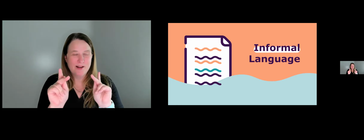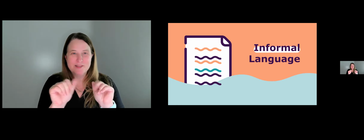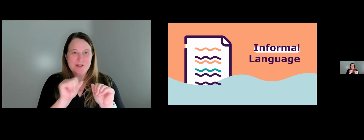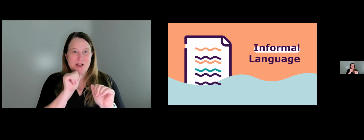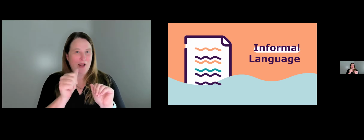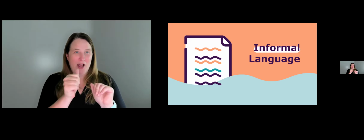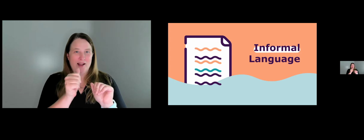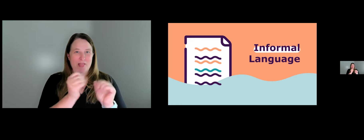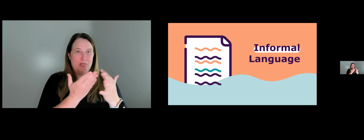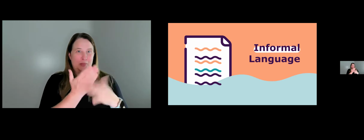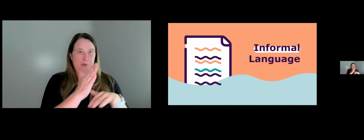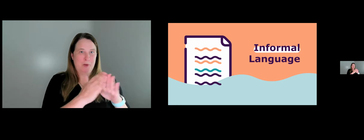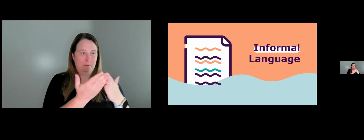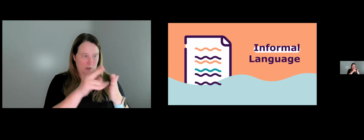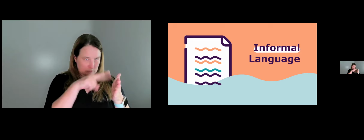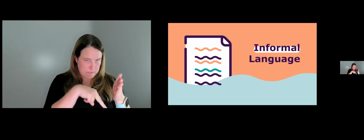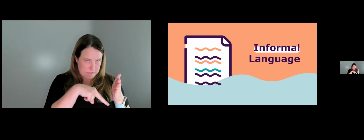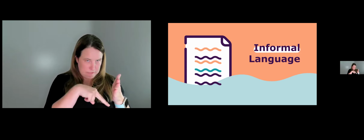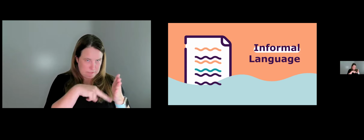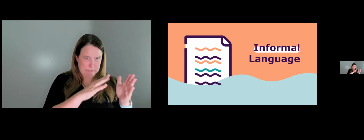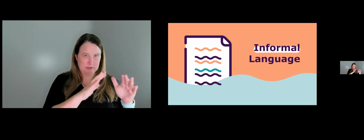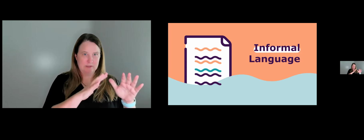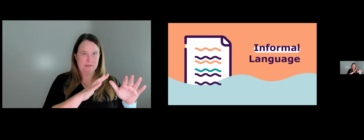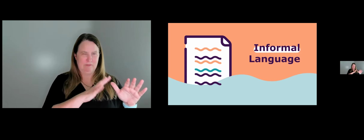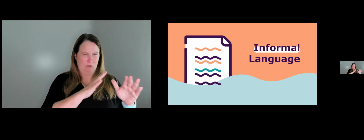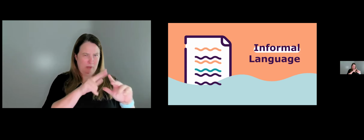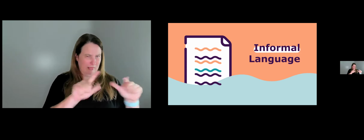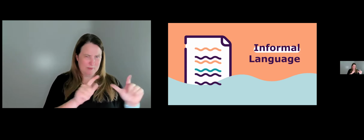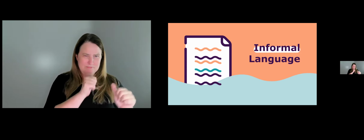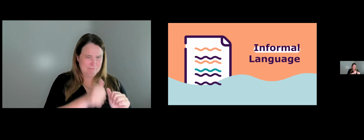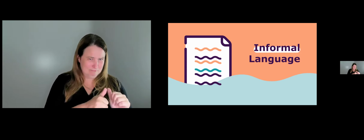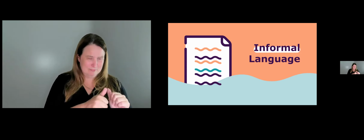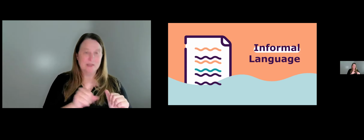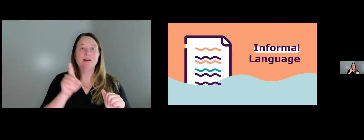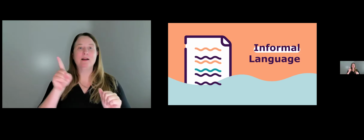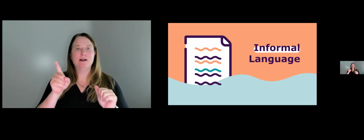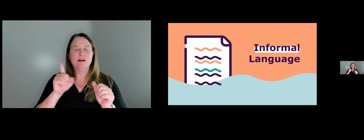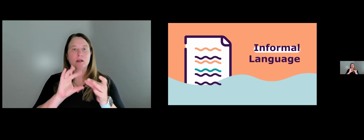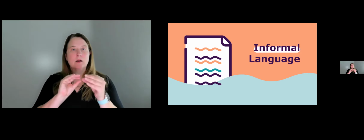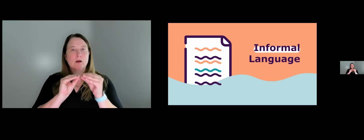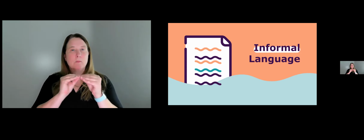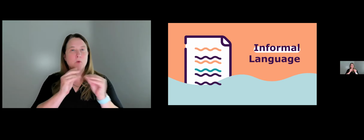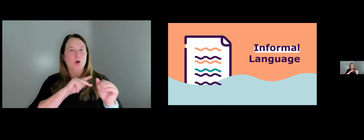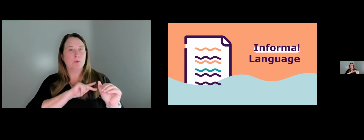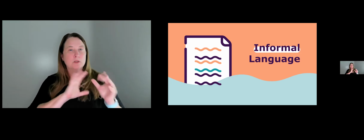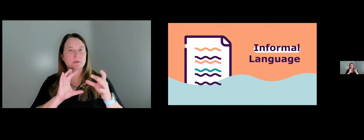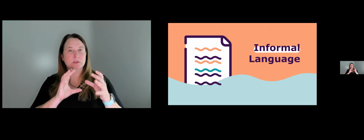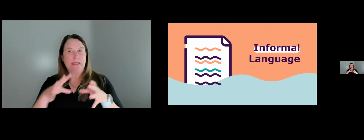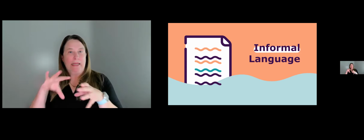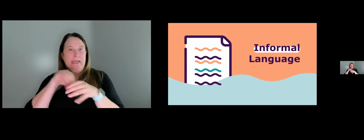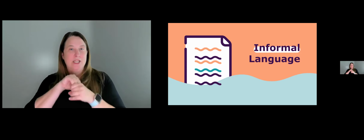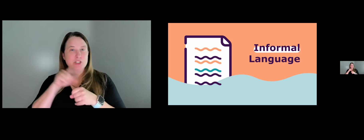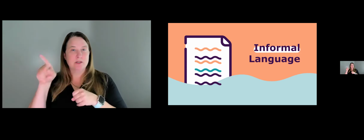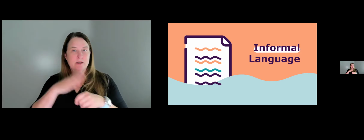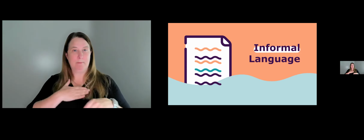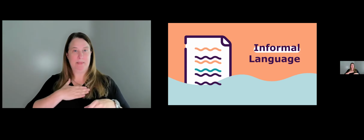We want people to be drawn to that message. And it shouldn't feel like we're reading a book with formal language.